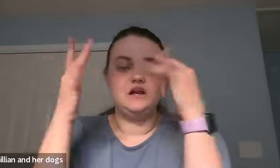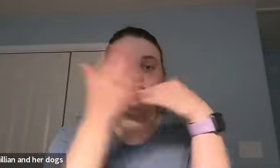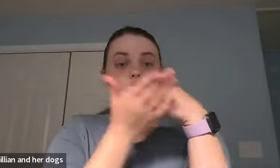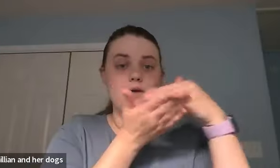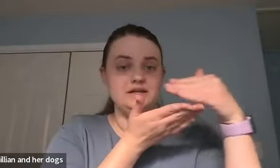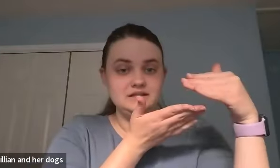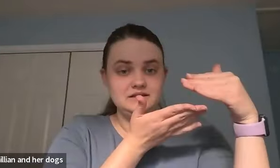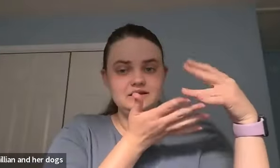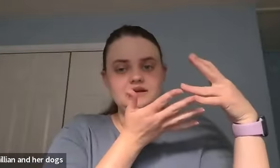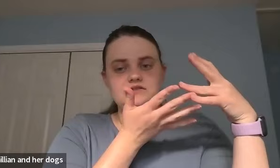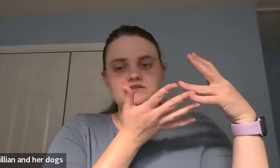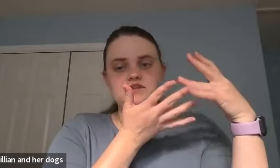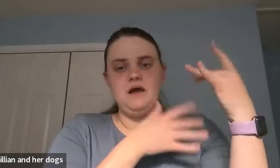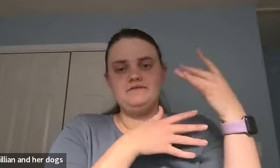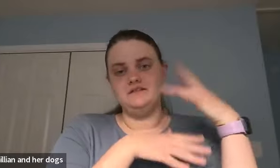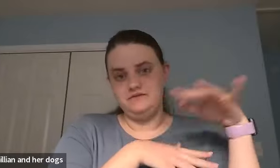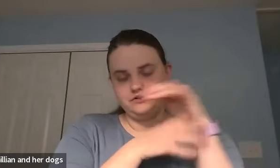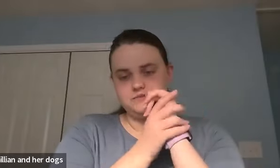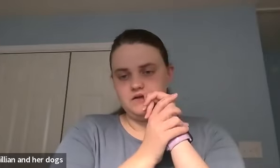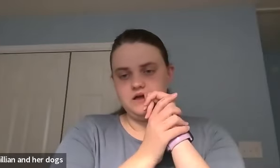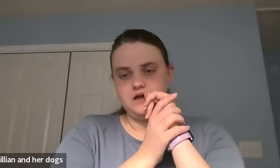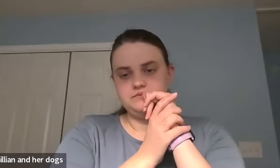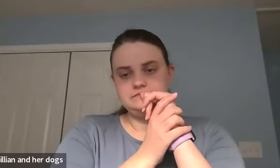as common, you have to like finger spell.